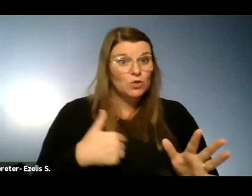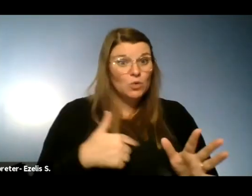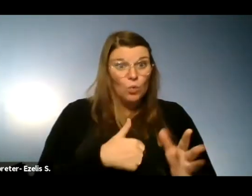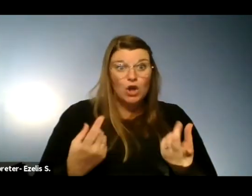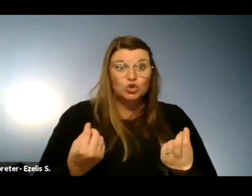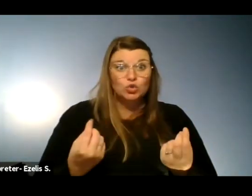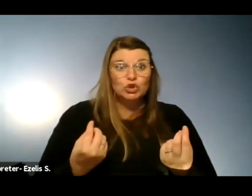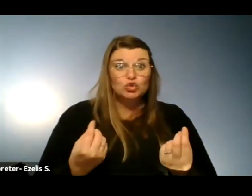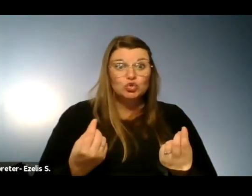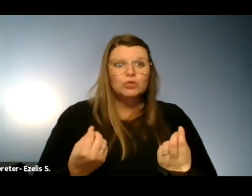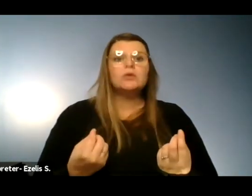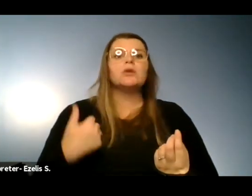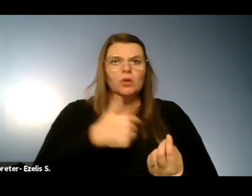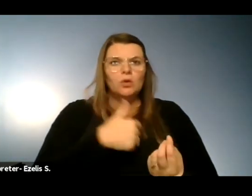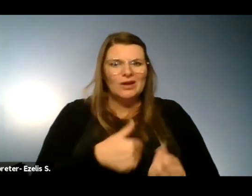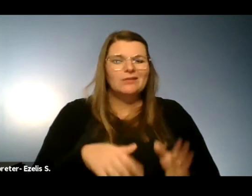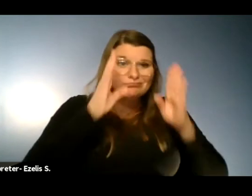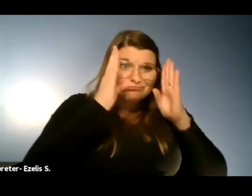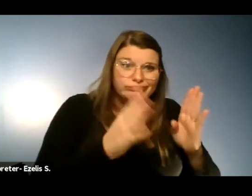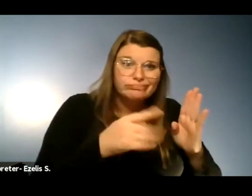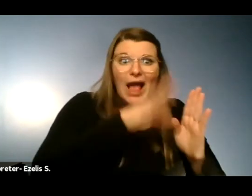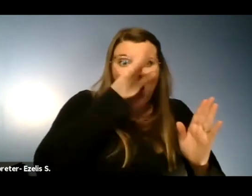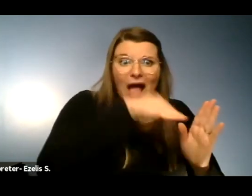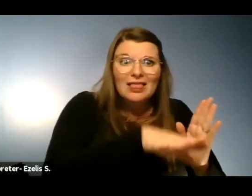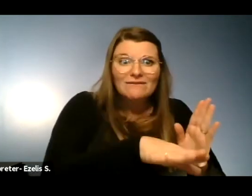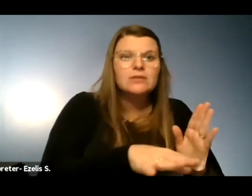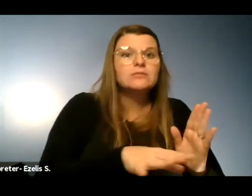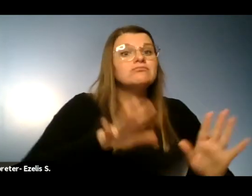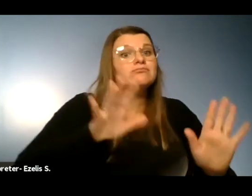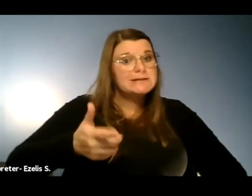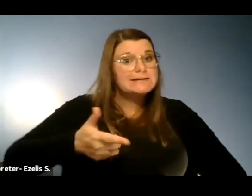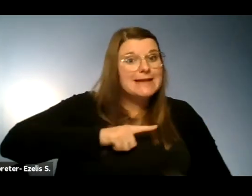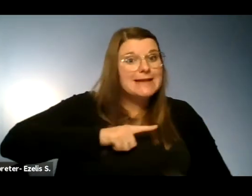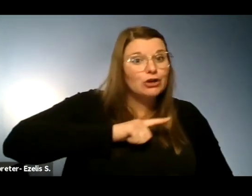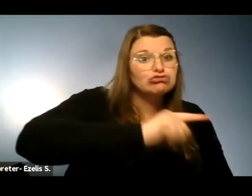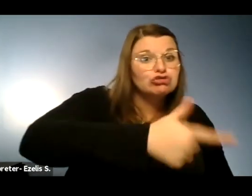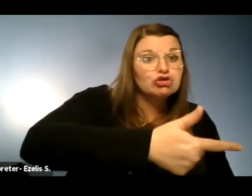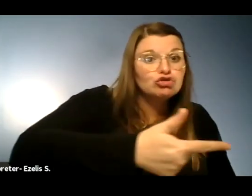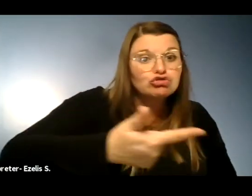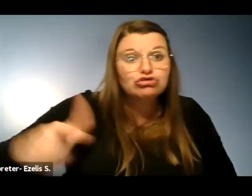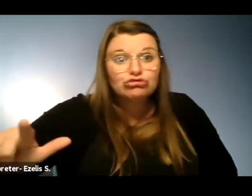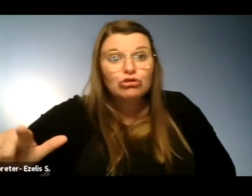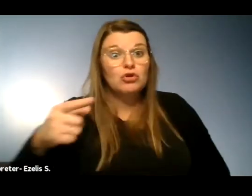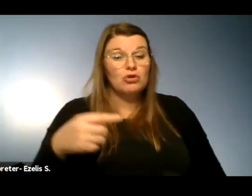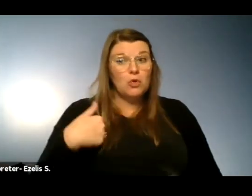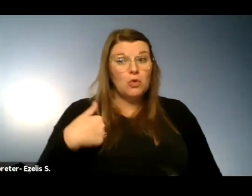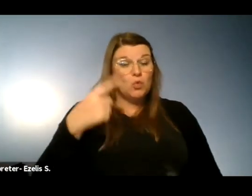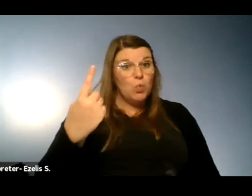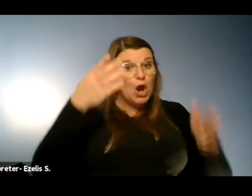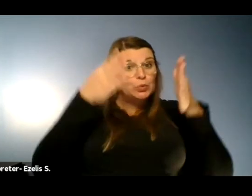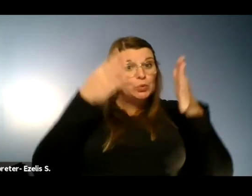it? Listen to the elephant. Let's take turns. One person speak at a time.